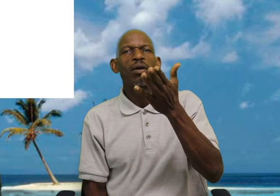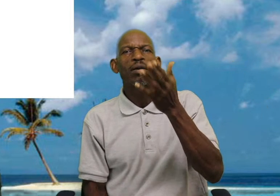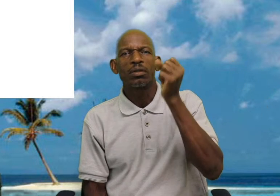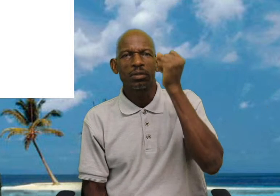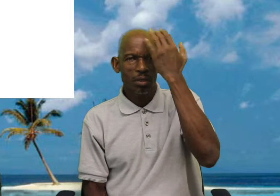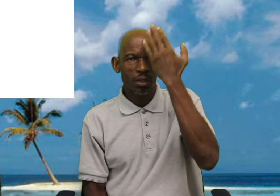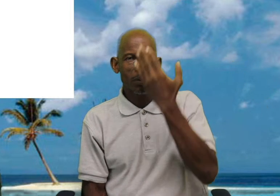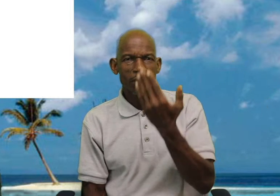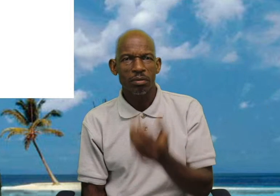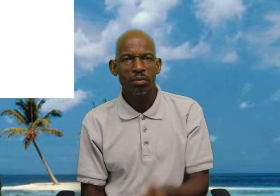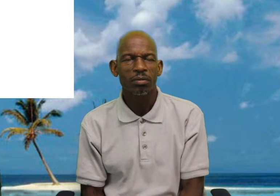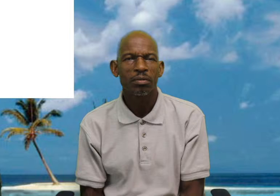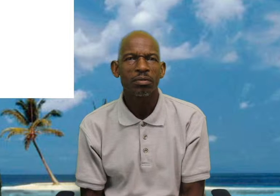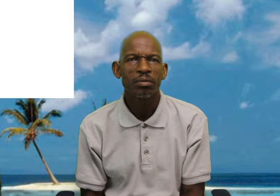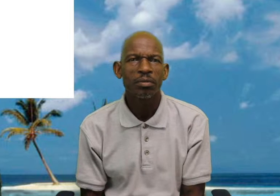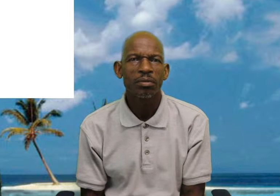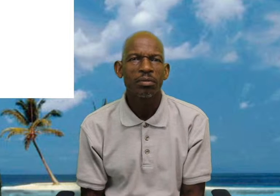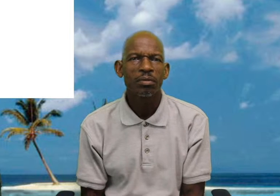Selwyn.